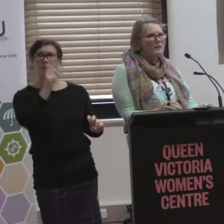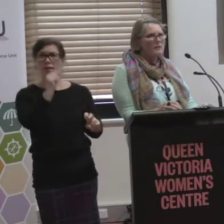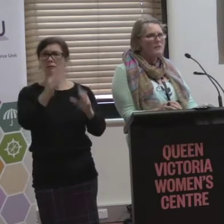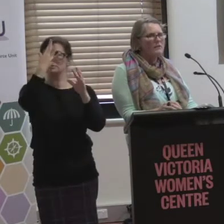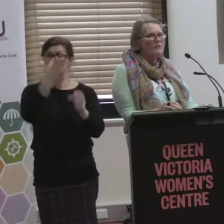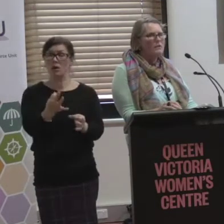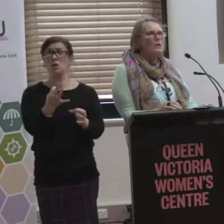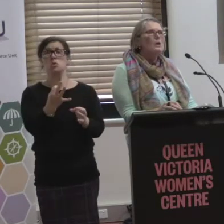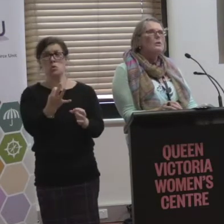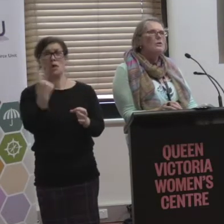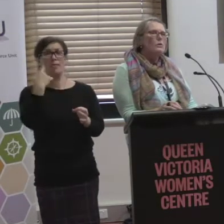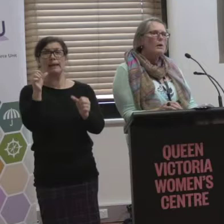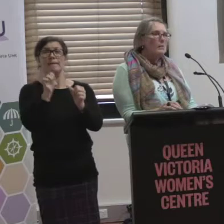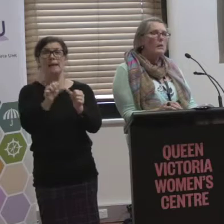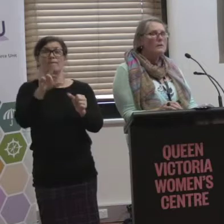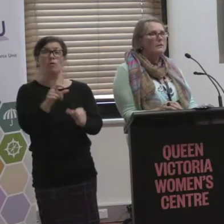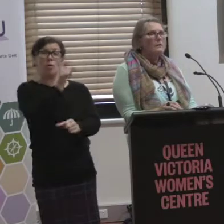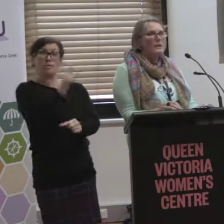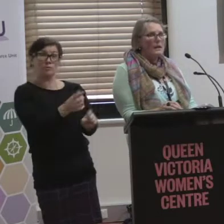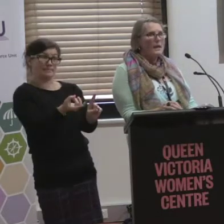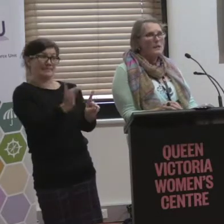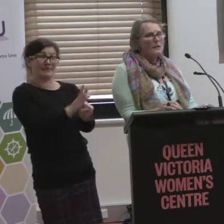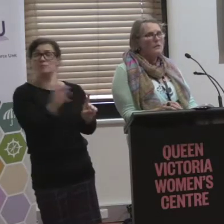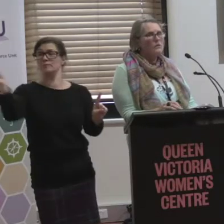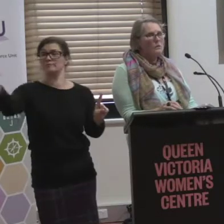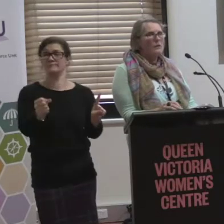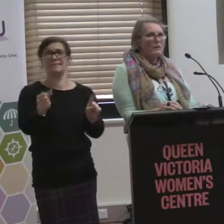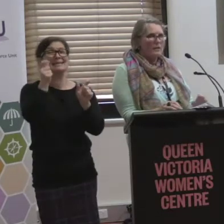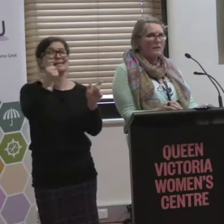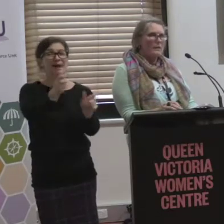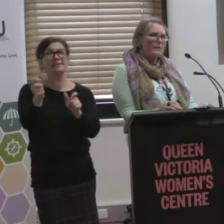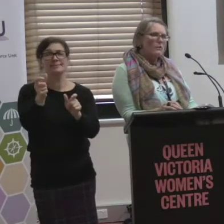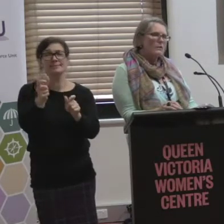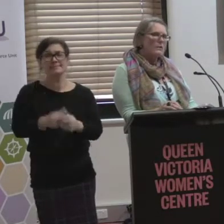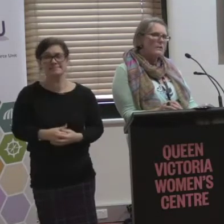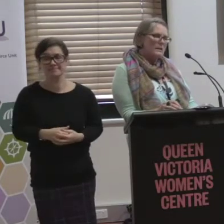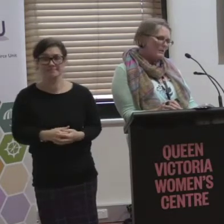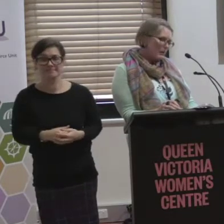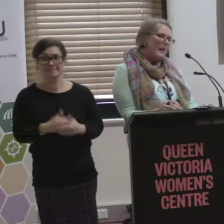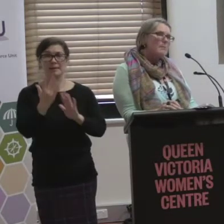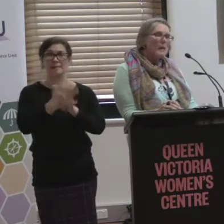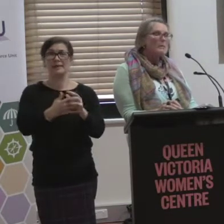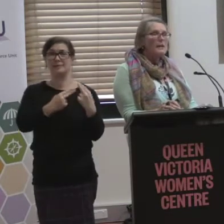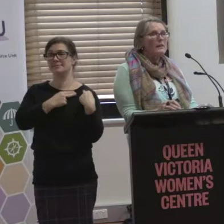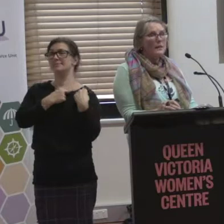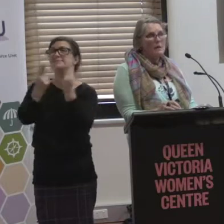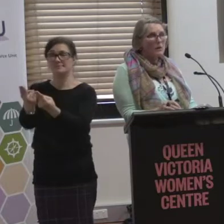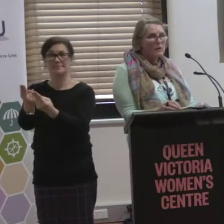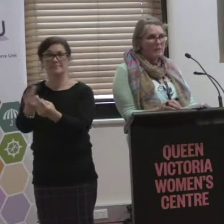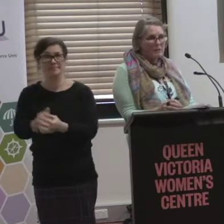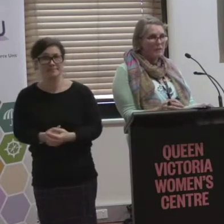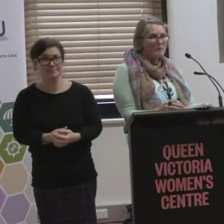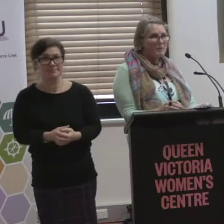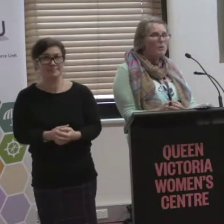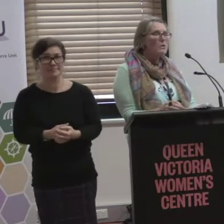best interest of the individual, to appoint a guardian to have that authority. And it may be that they